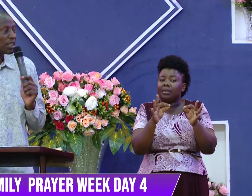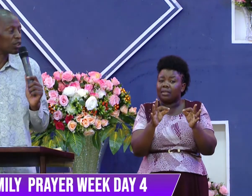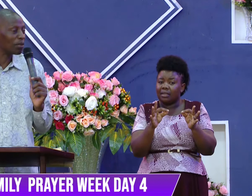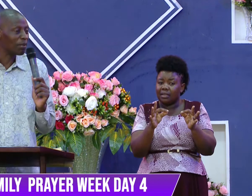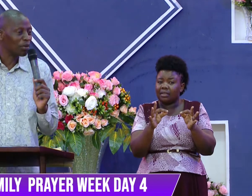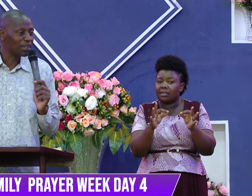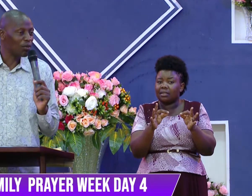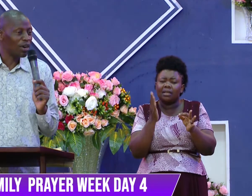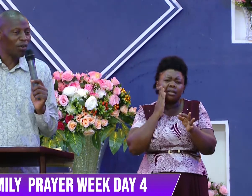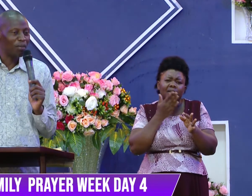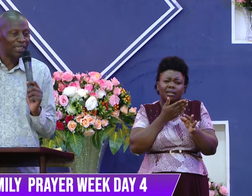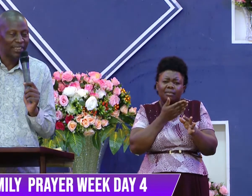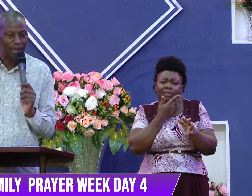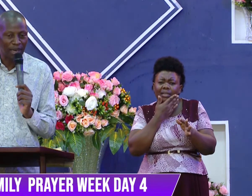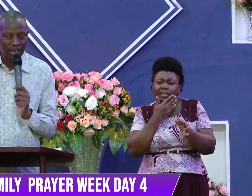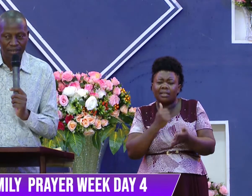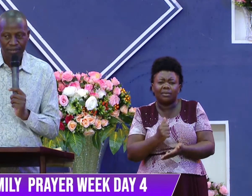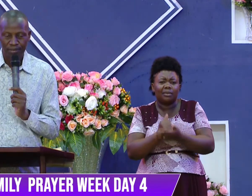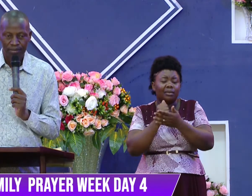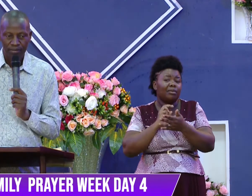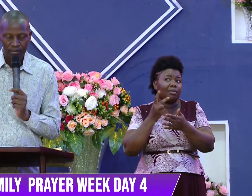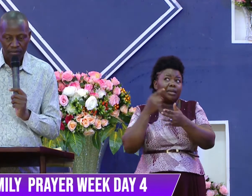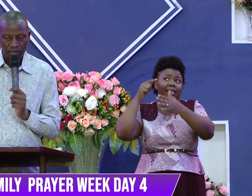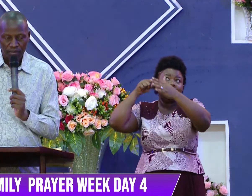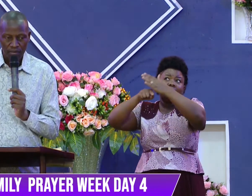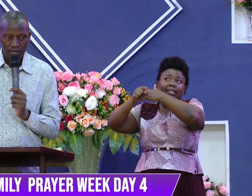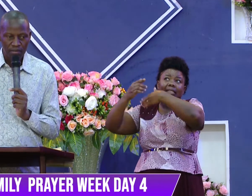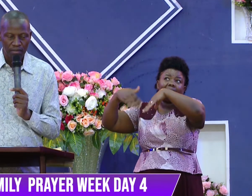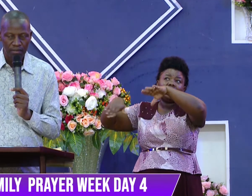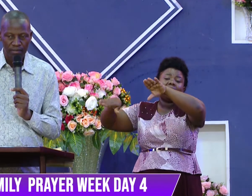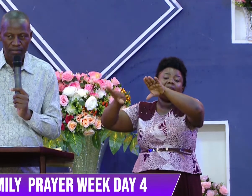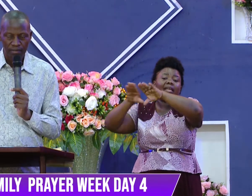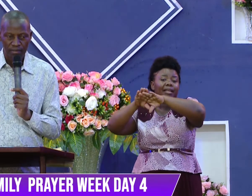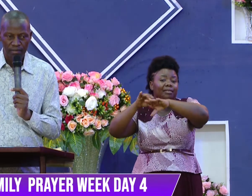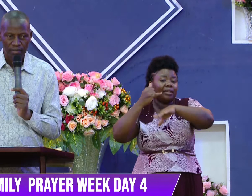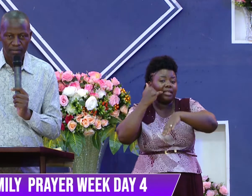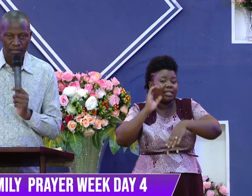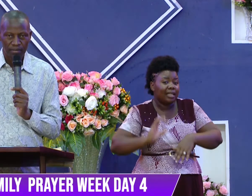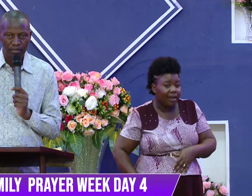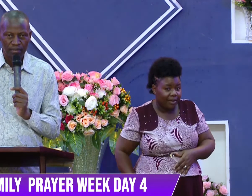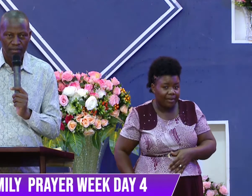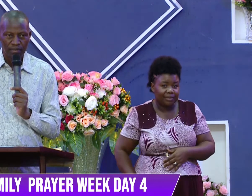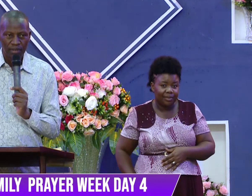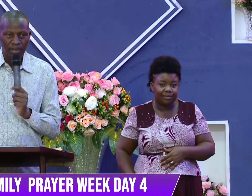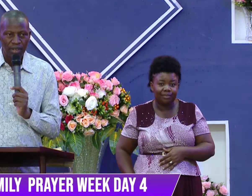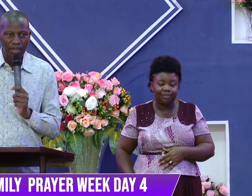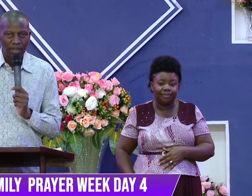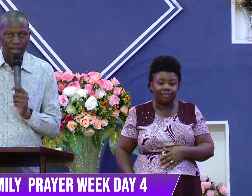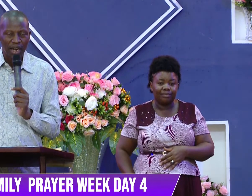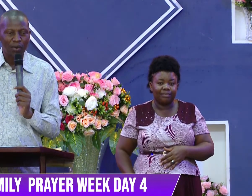kutu ingisi sobra muobuta guao bajite mbala. One of the qualities that is going to help us inherit eternal life is called the